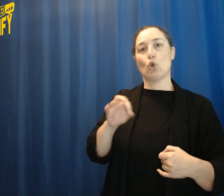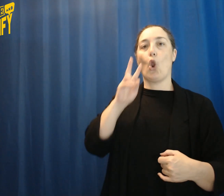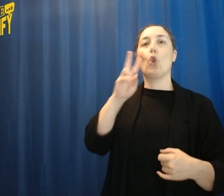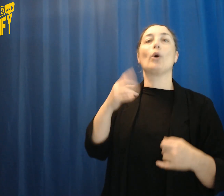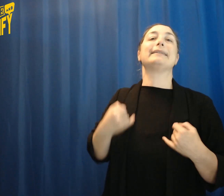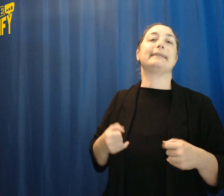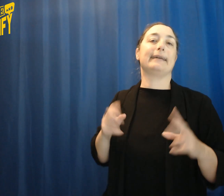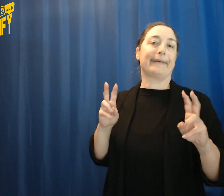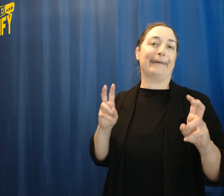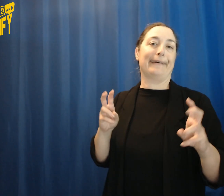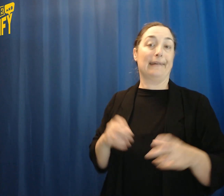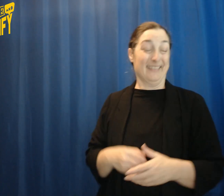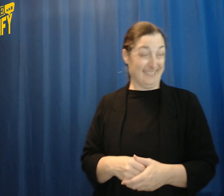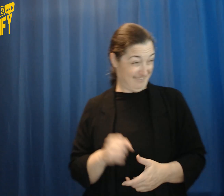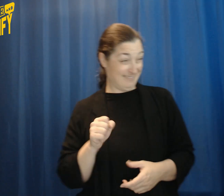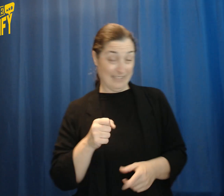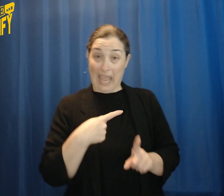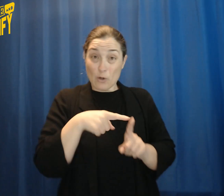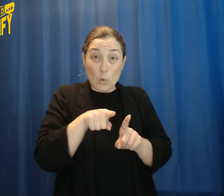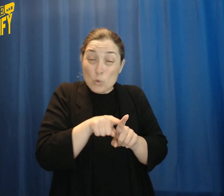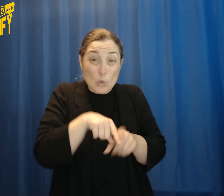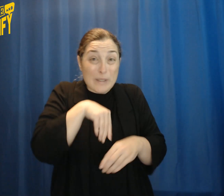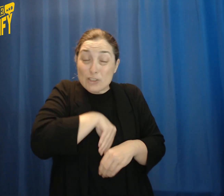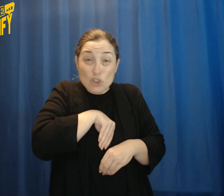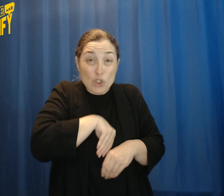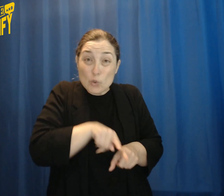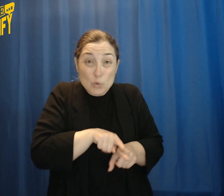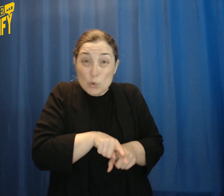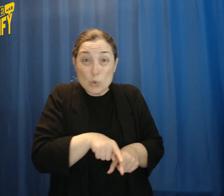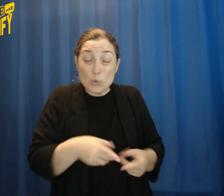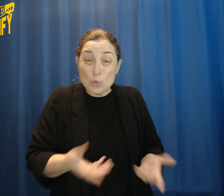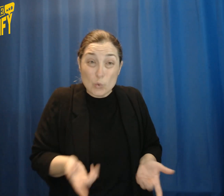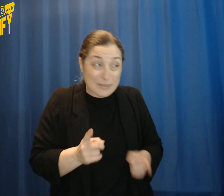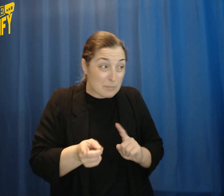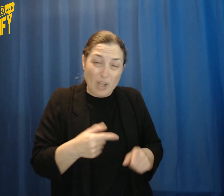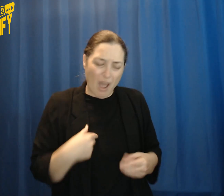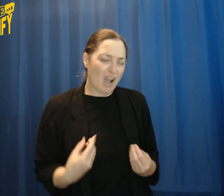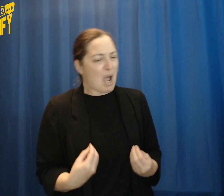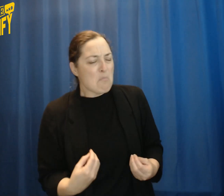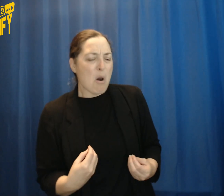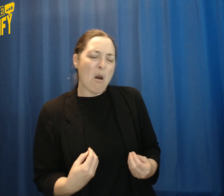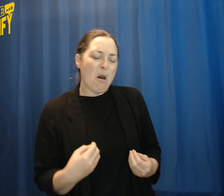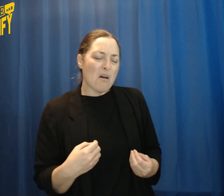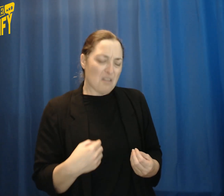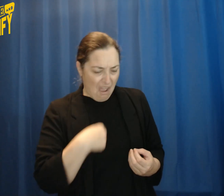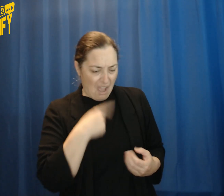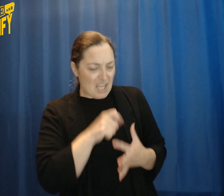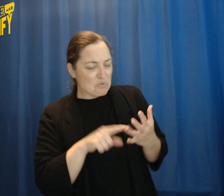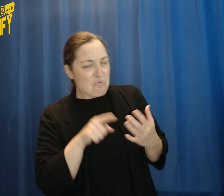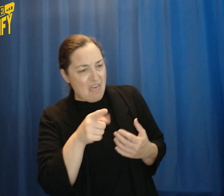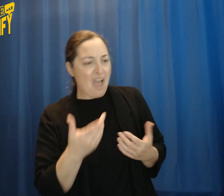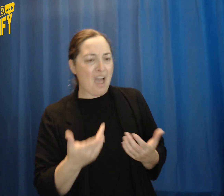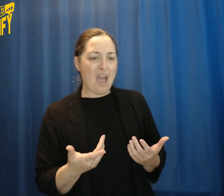an internal gaslighting, you see, because you go, "Oh, come on, you can do that. Your legs work. You'll be all